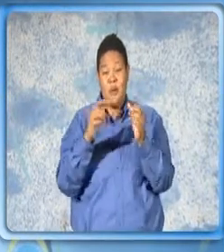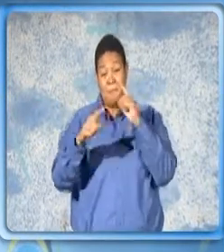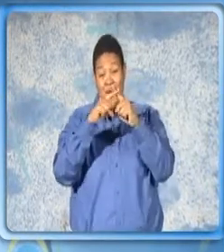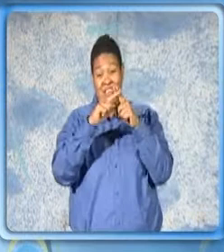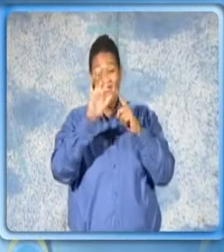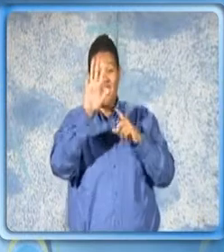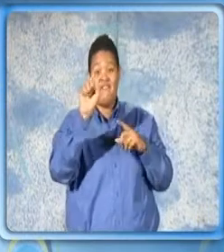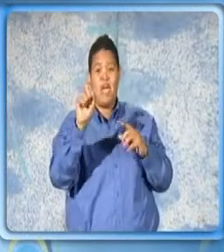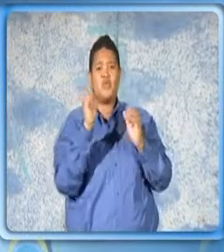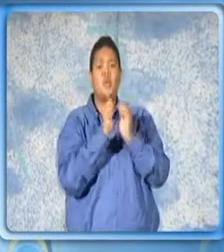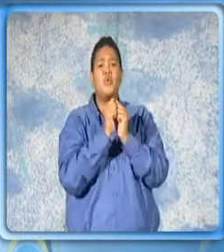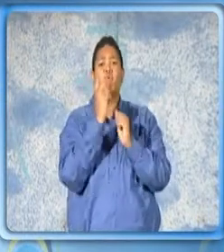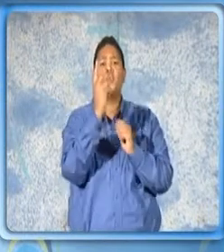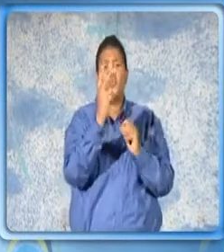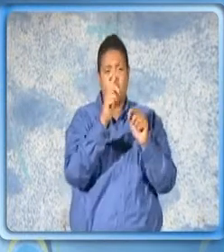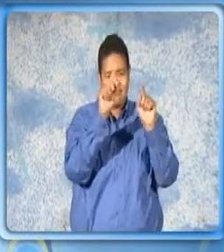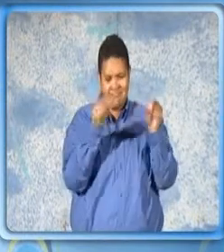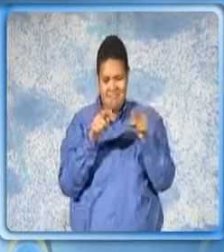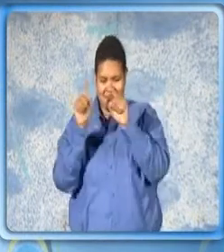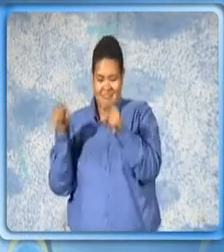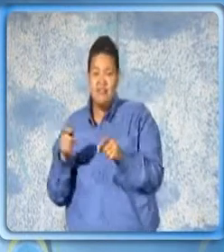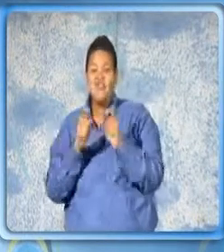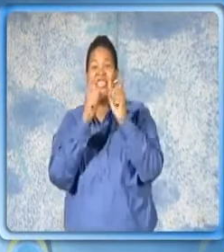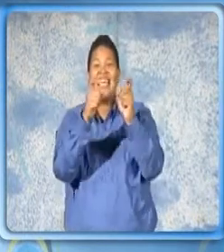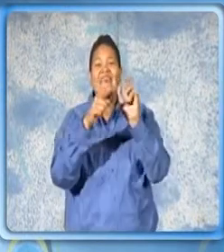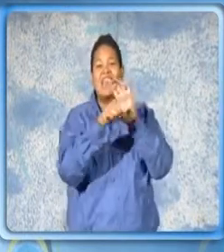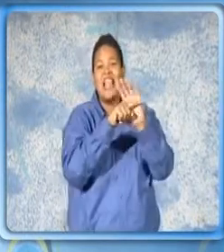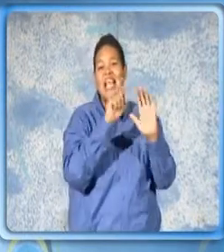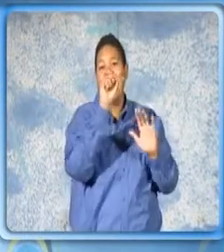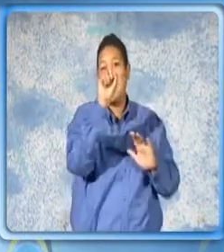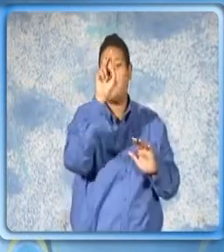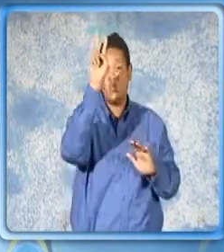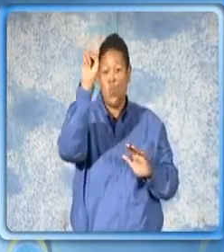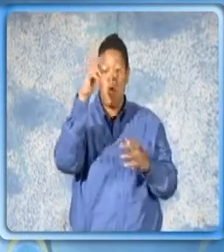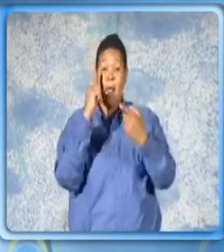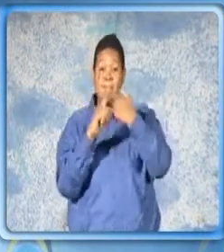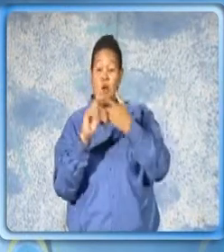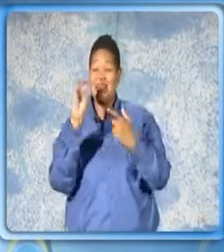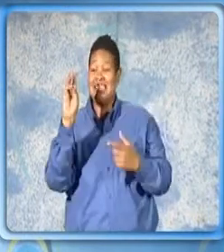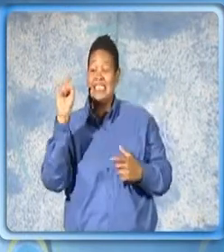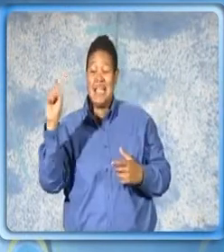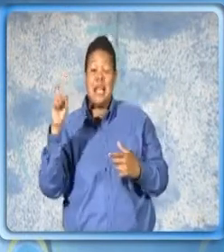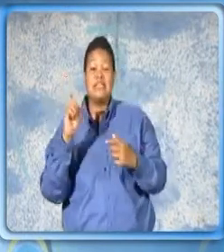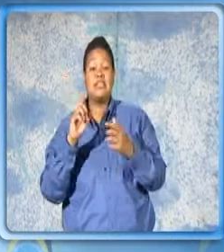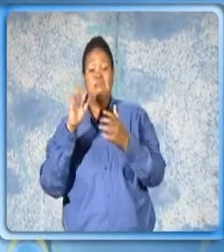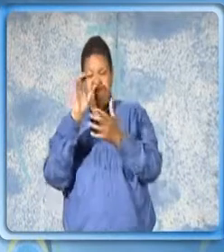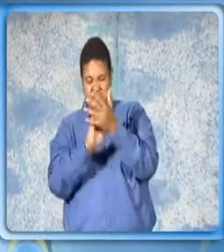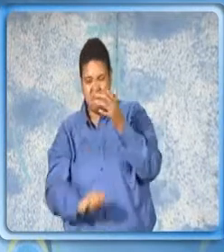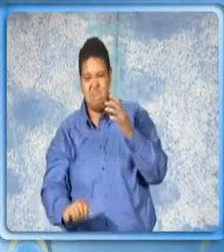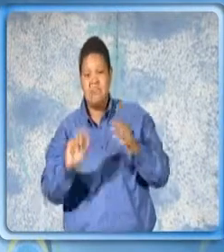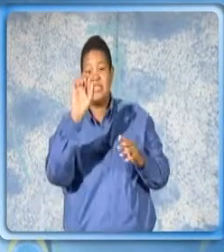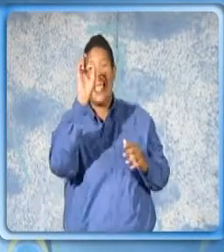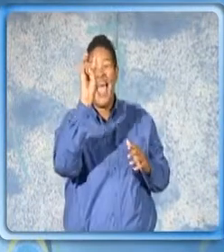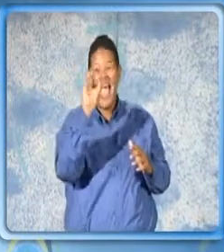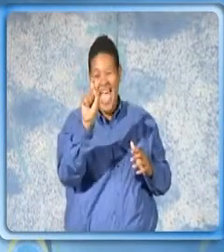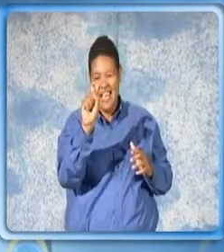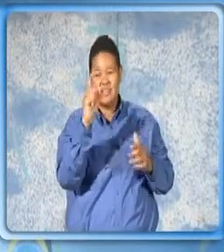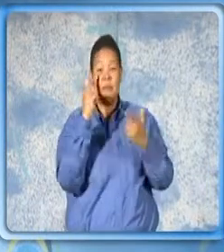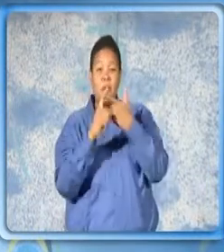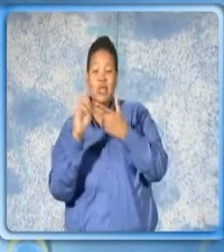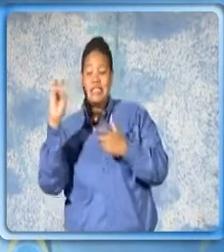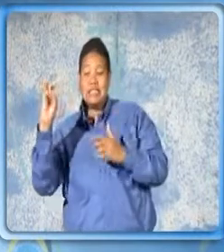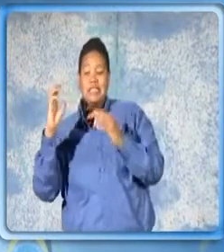with these two terms to give us negative x squared plus 6x minus x plus 6 equals